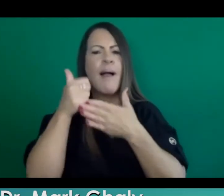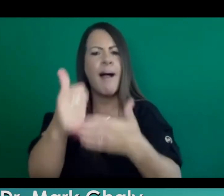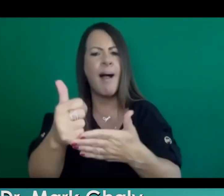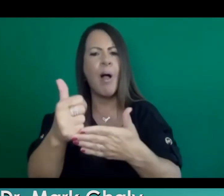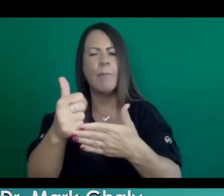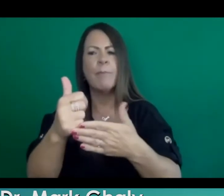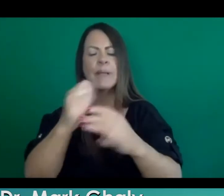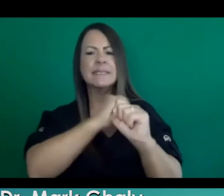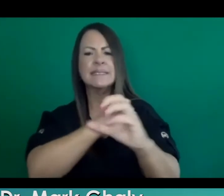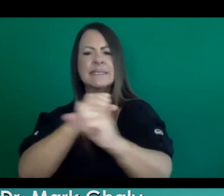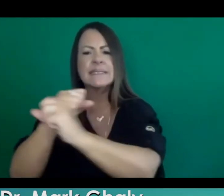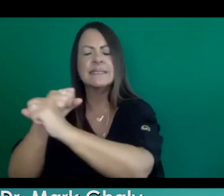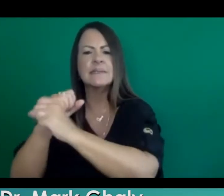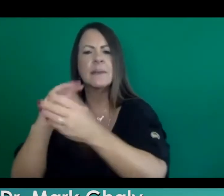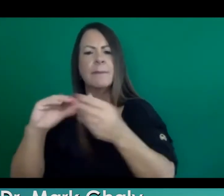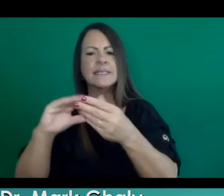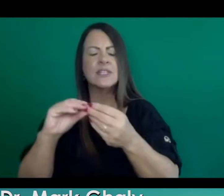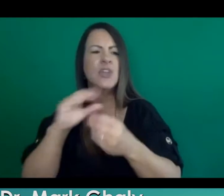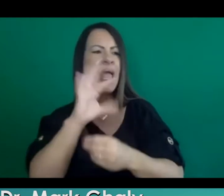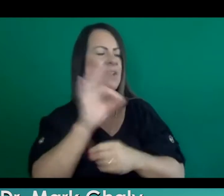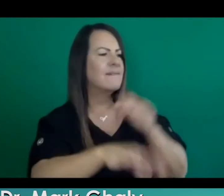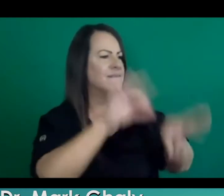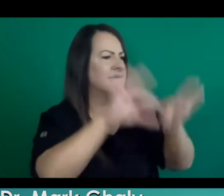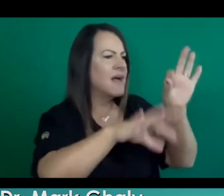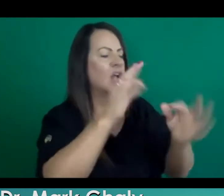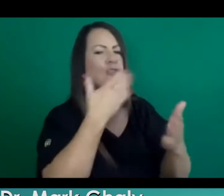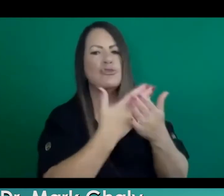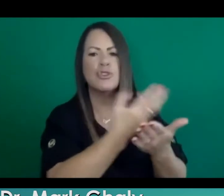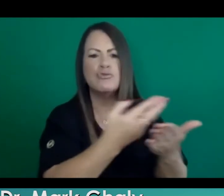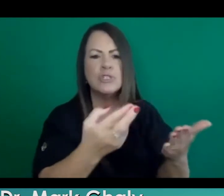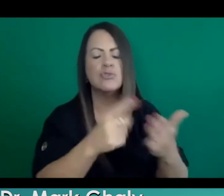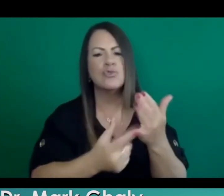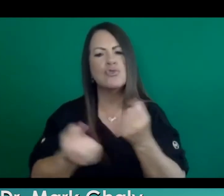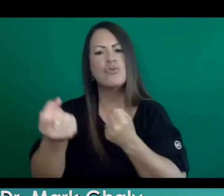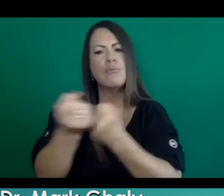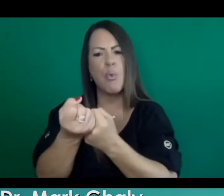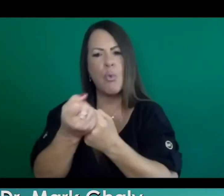increase access to resources that we know make a difference will be important.